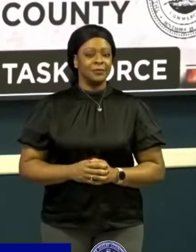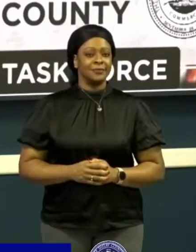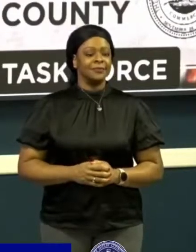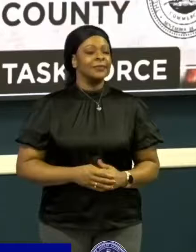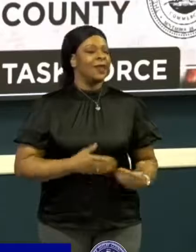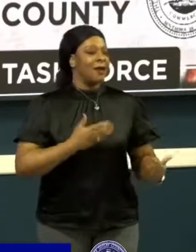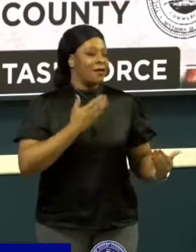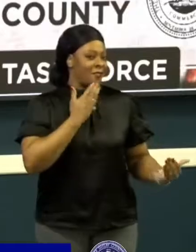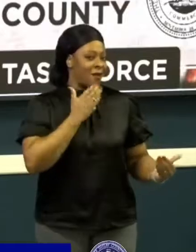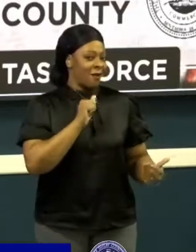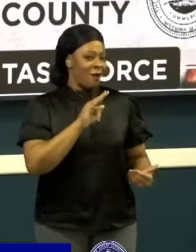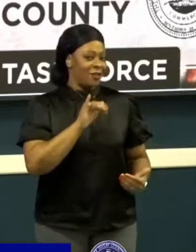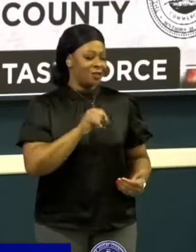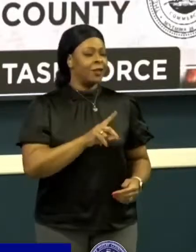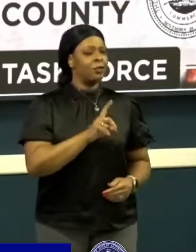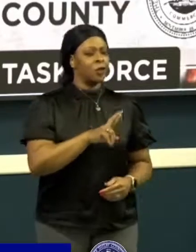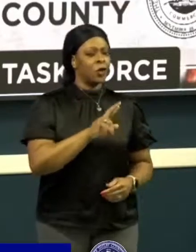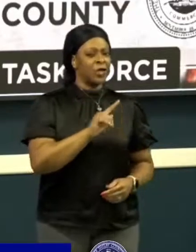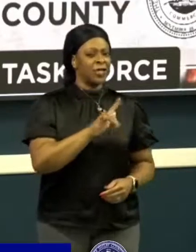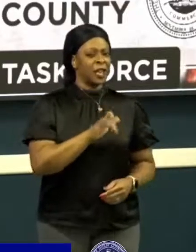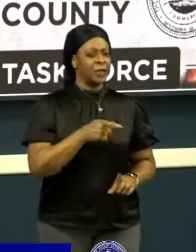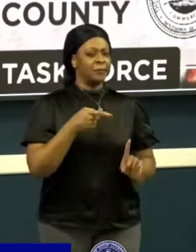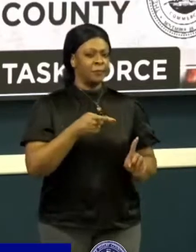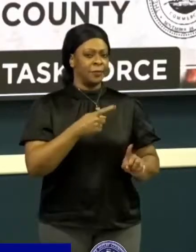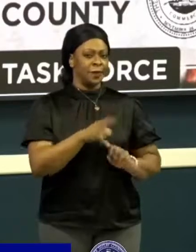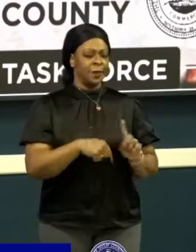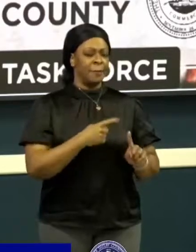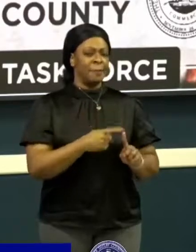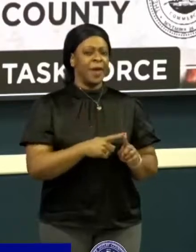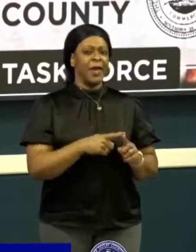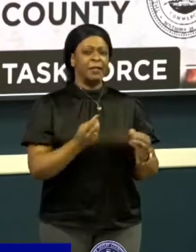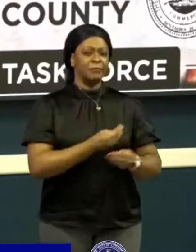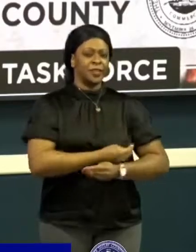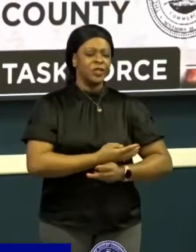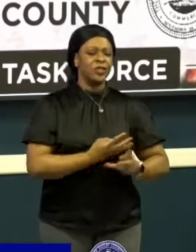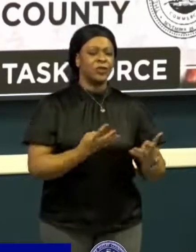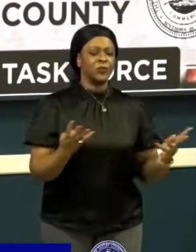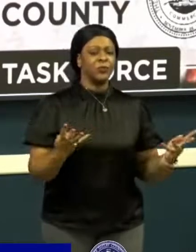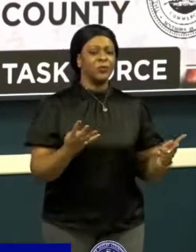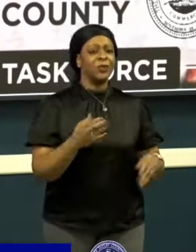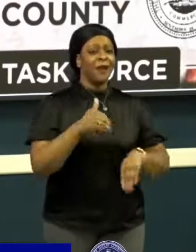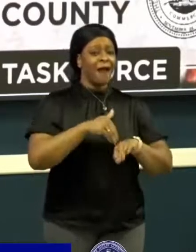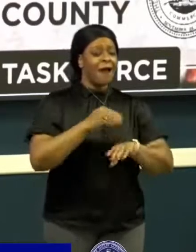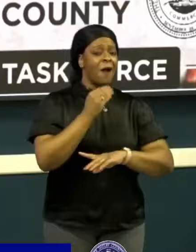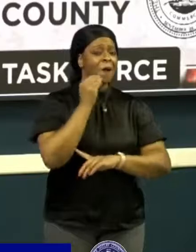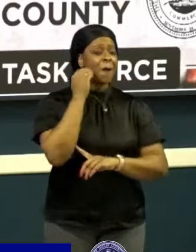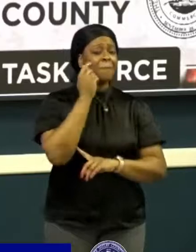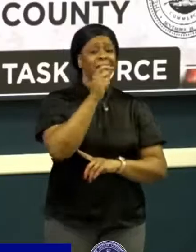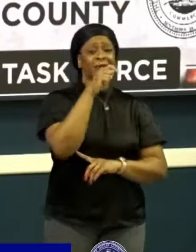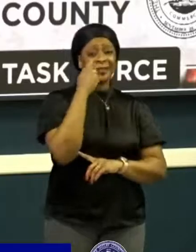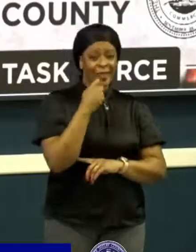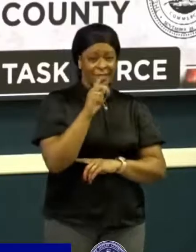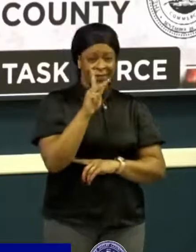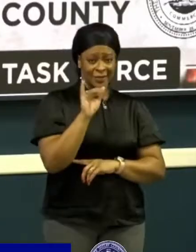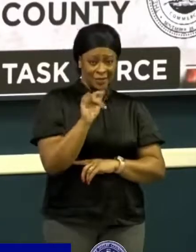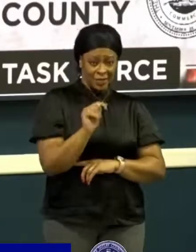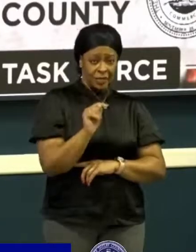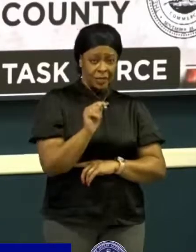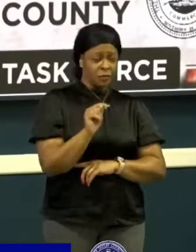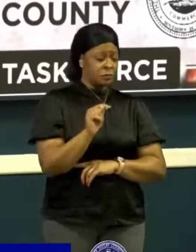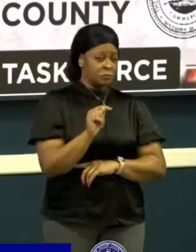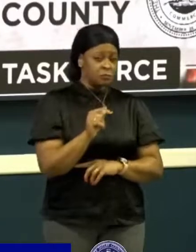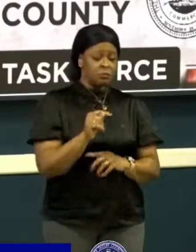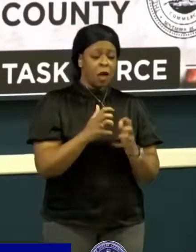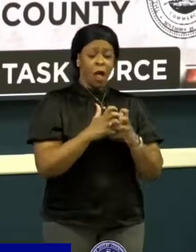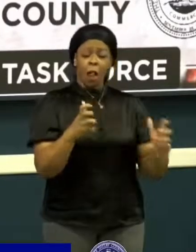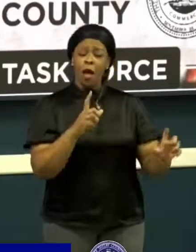Thank you, Austin. Also, Dr. Taylor, when it comes to the distribution of the at-home testing kits, have we had a